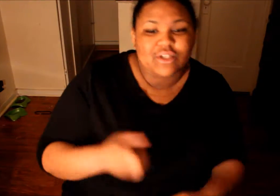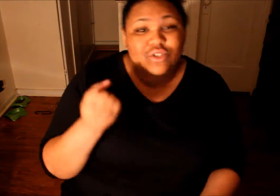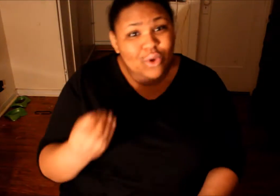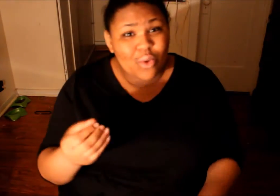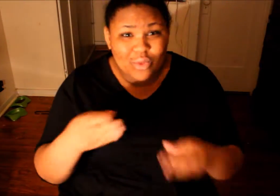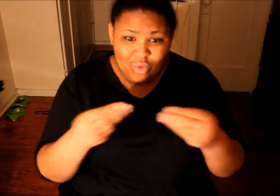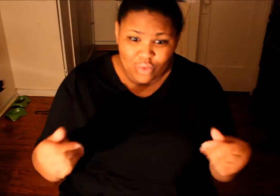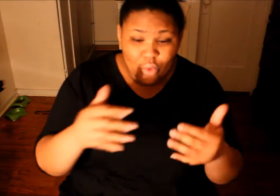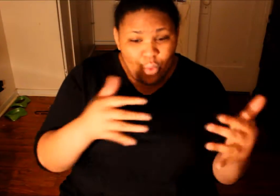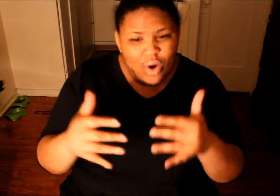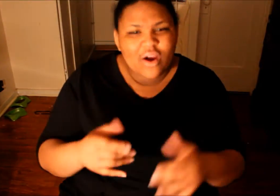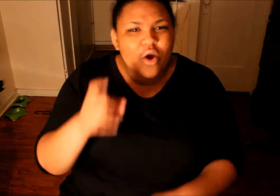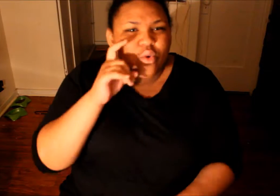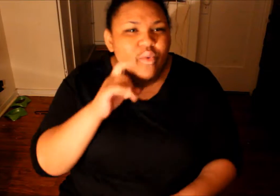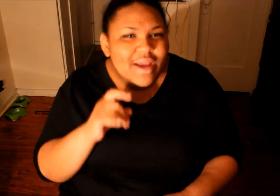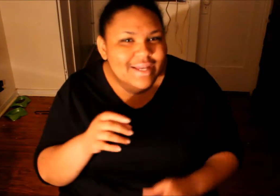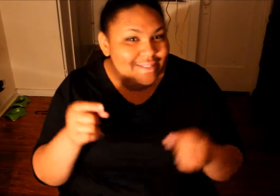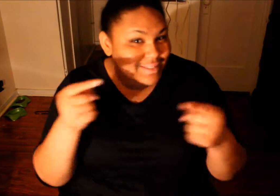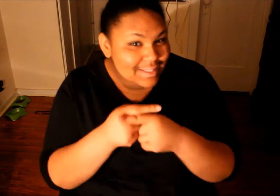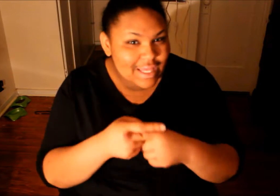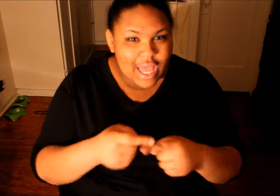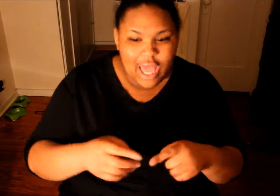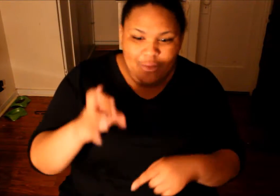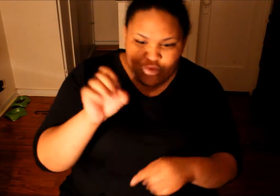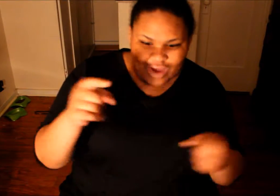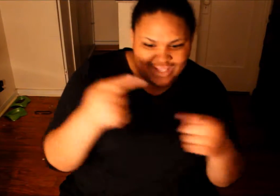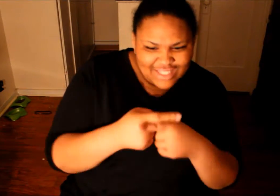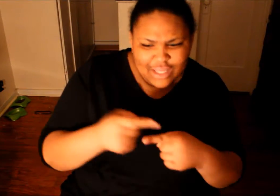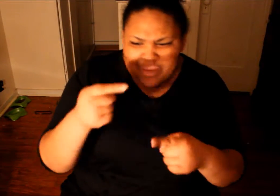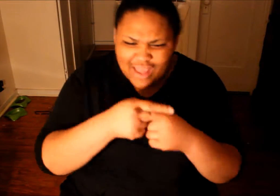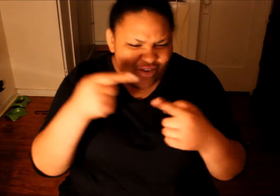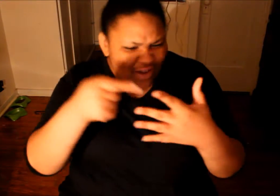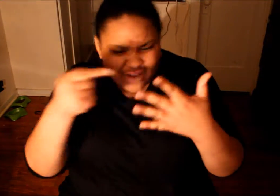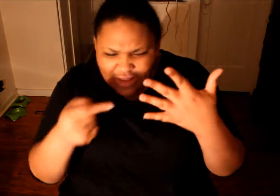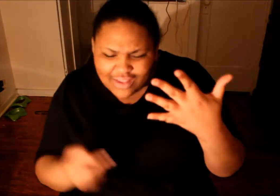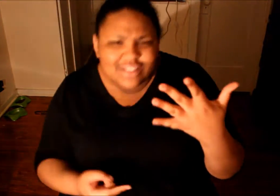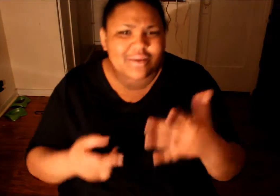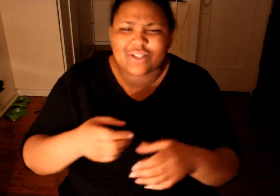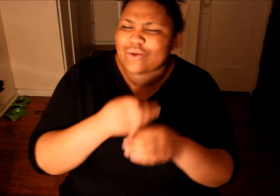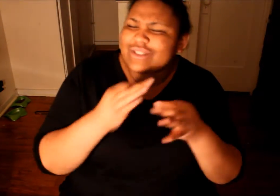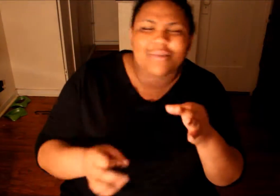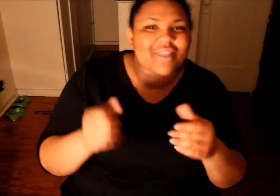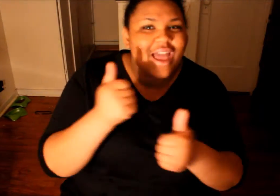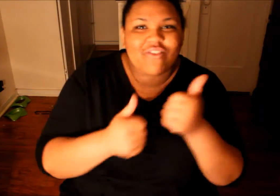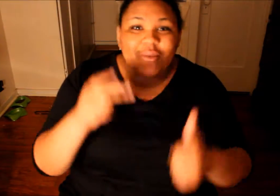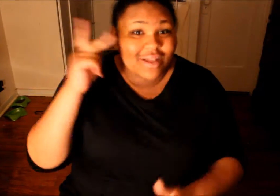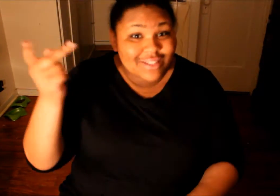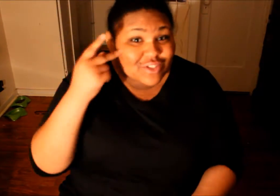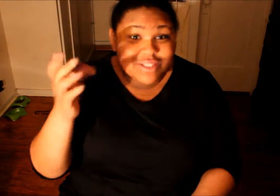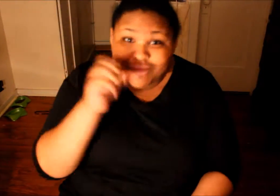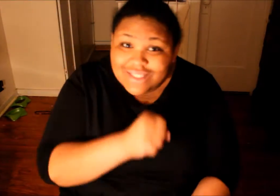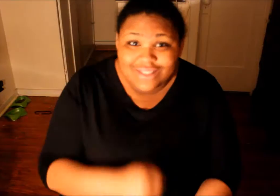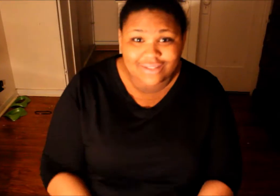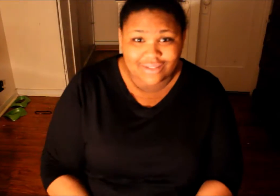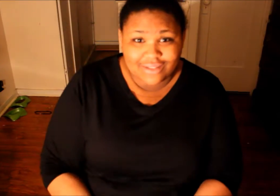war, racism, sexism, and every other ism is so simple that every politician has missed it. It's the